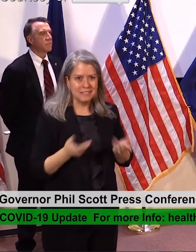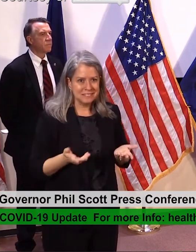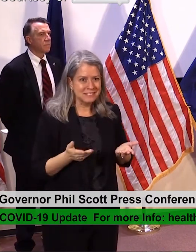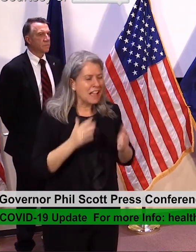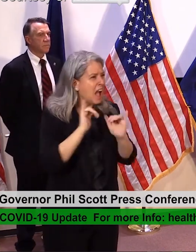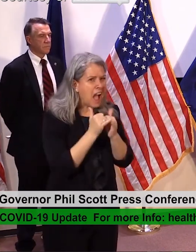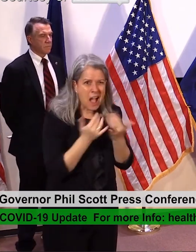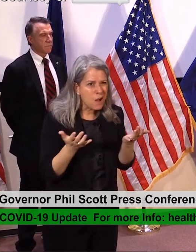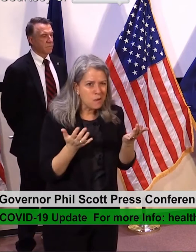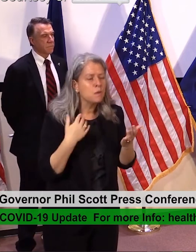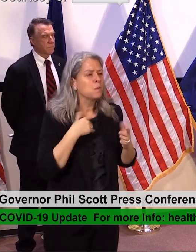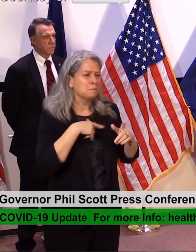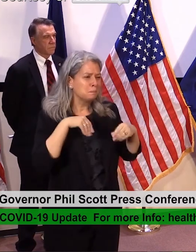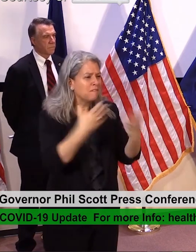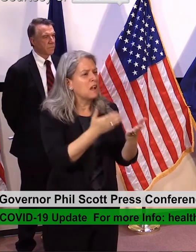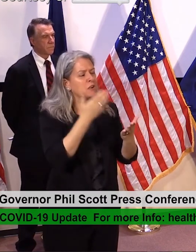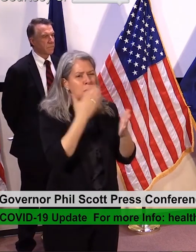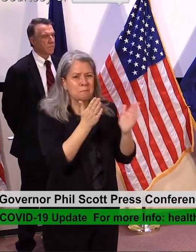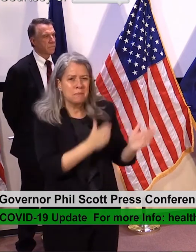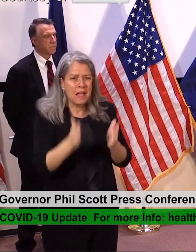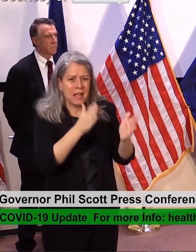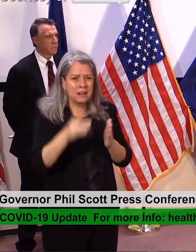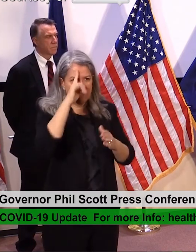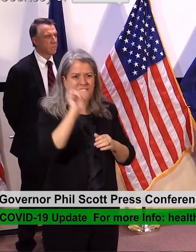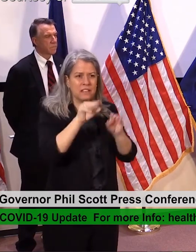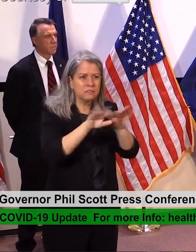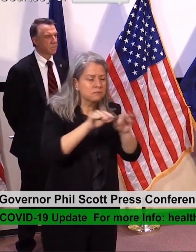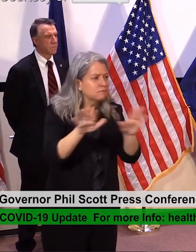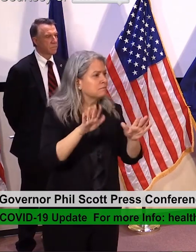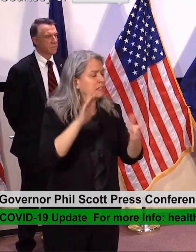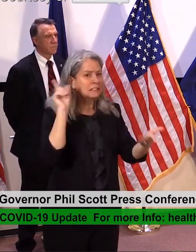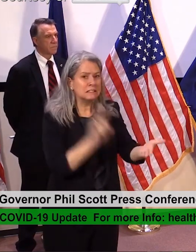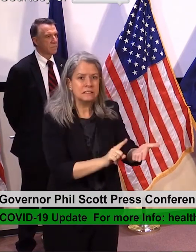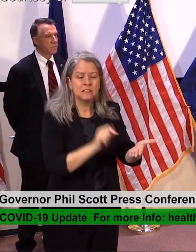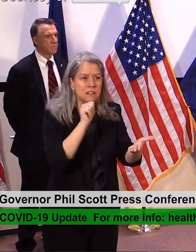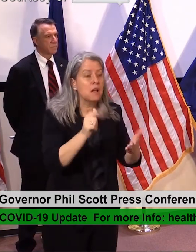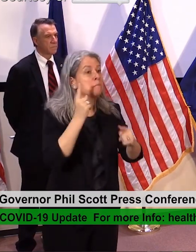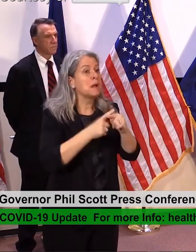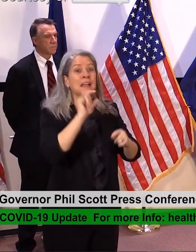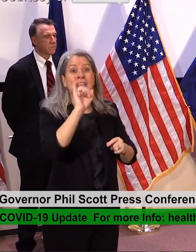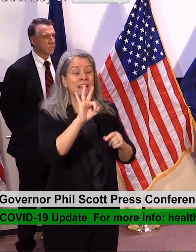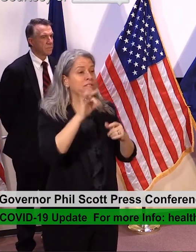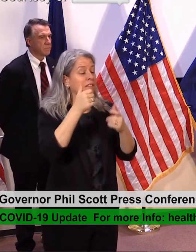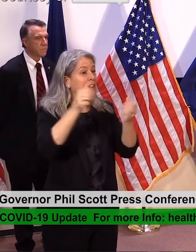provide intensive infection prevention planning and messaging before any illness